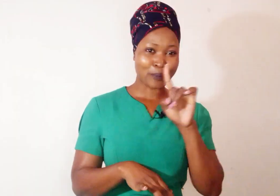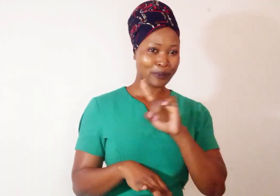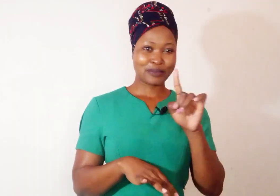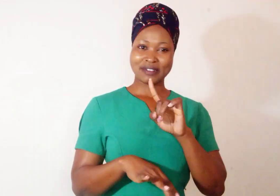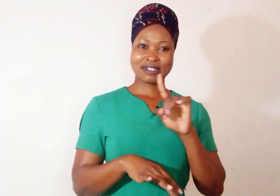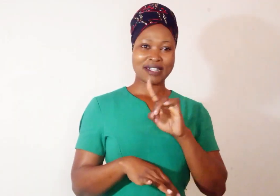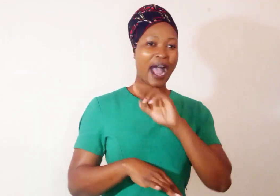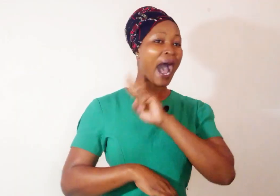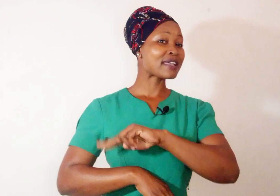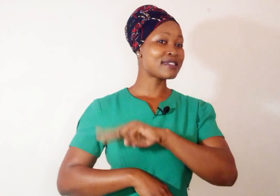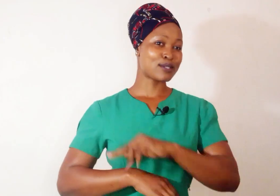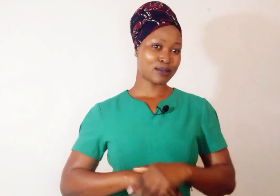terrible attitude,